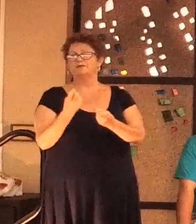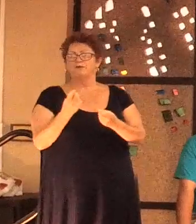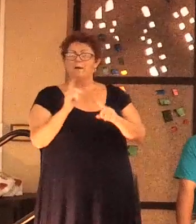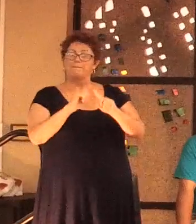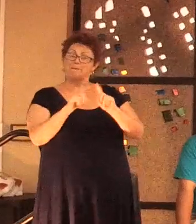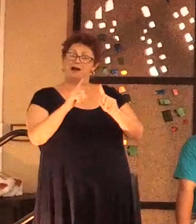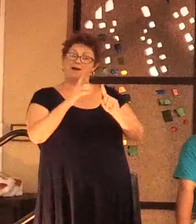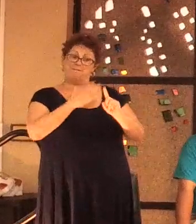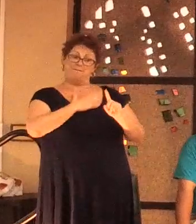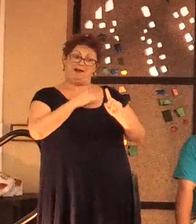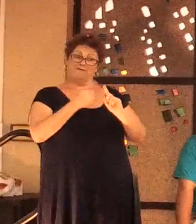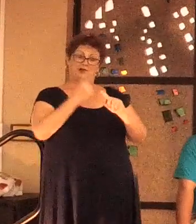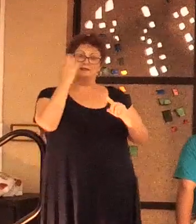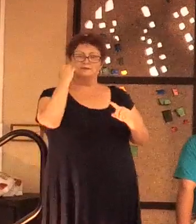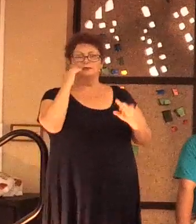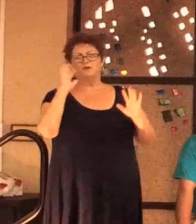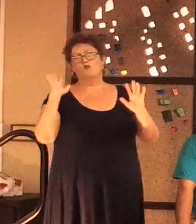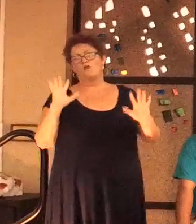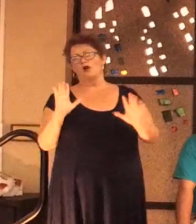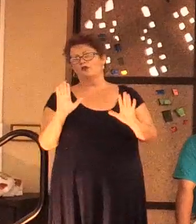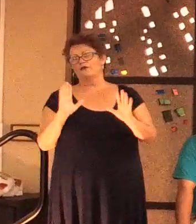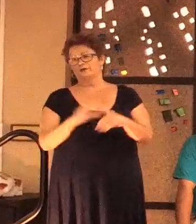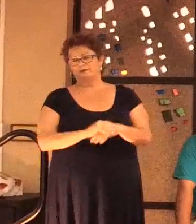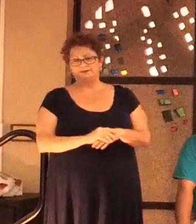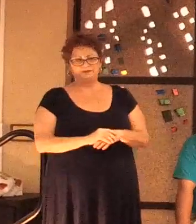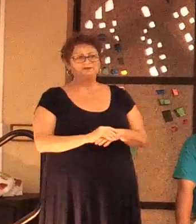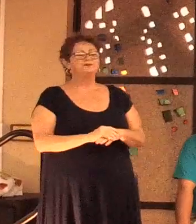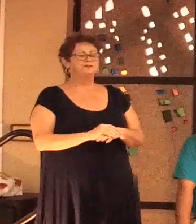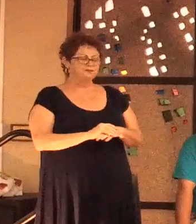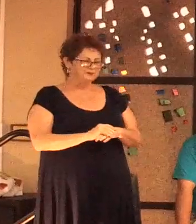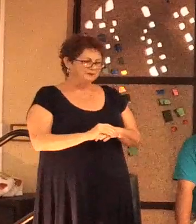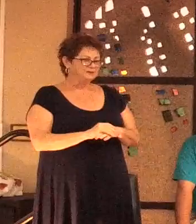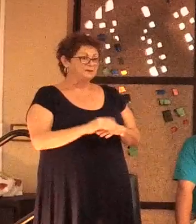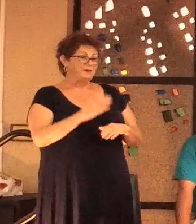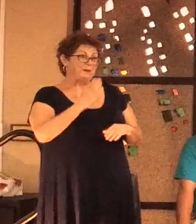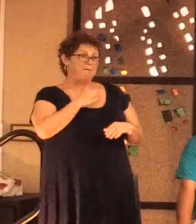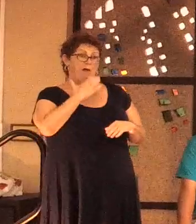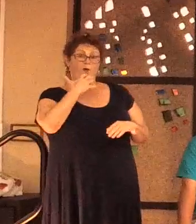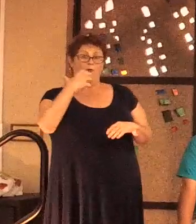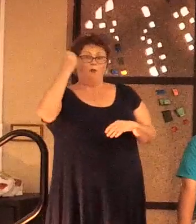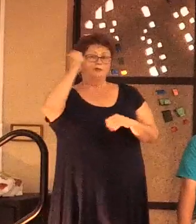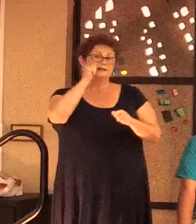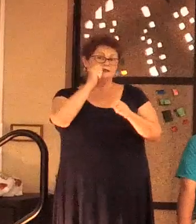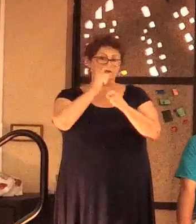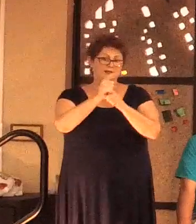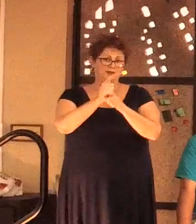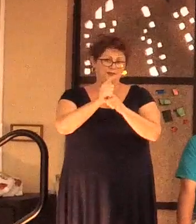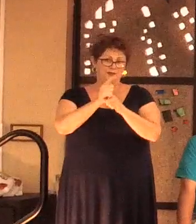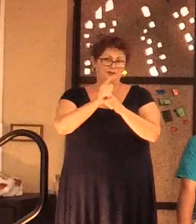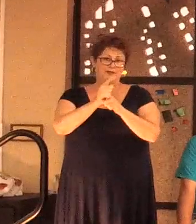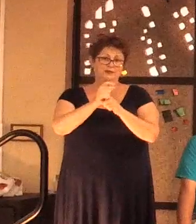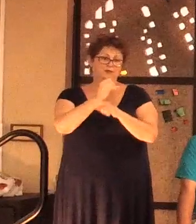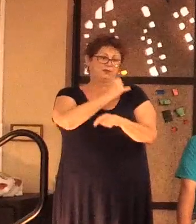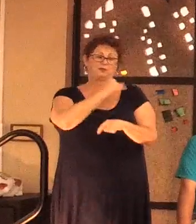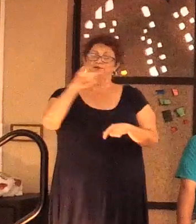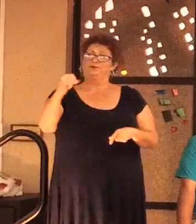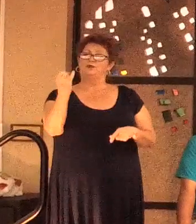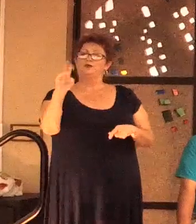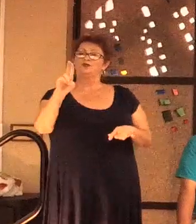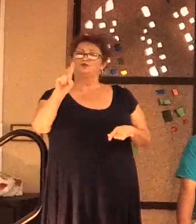5 or 6 years since, but my first experience was really wonderful. My oldest